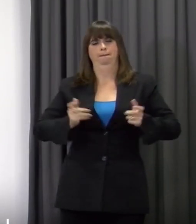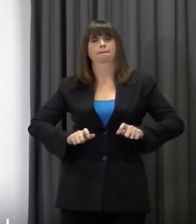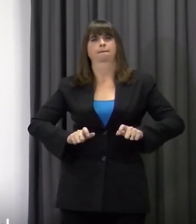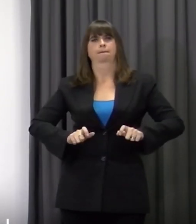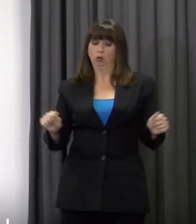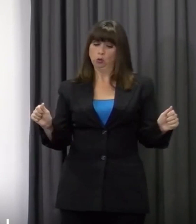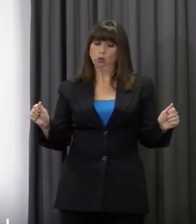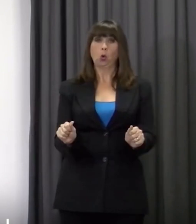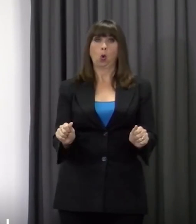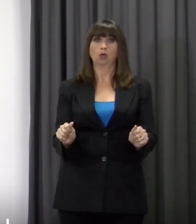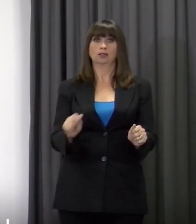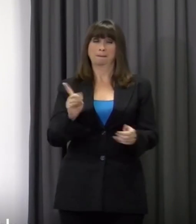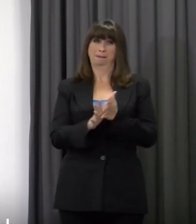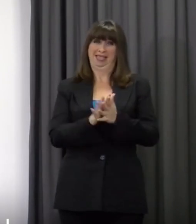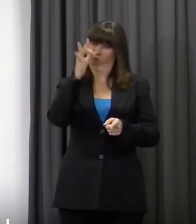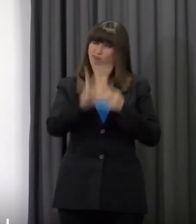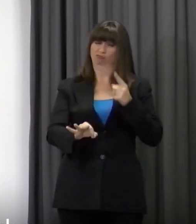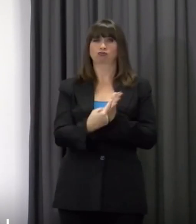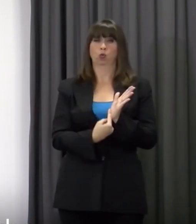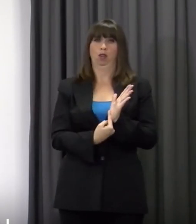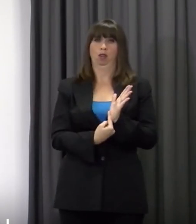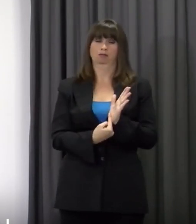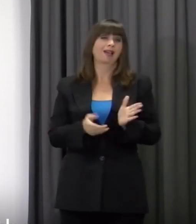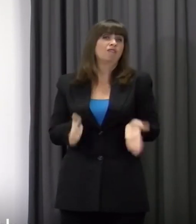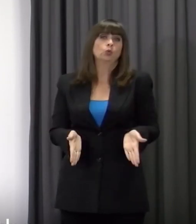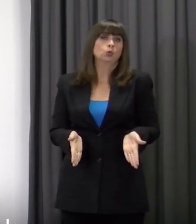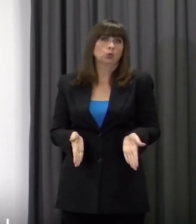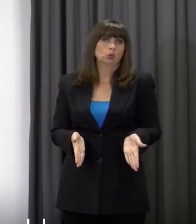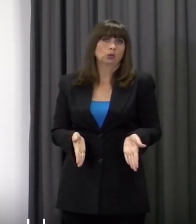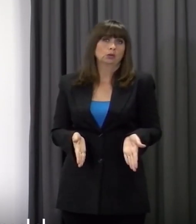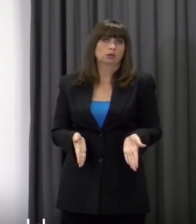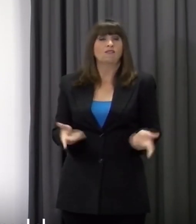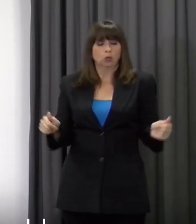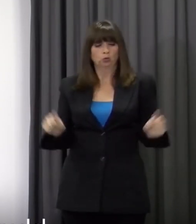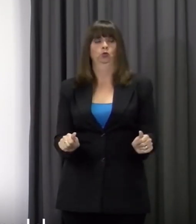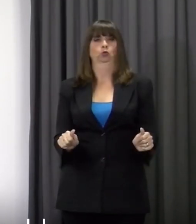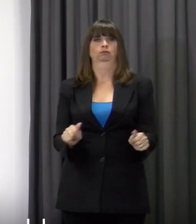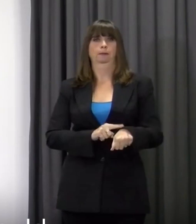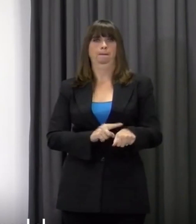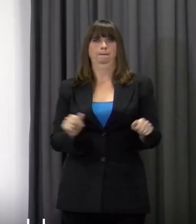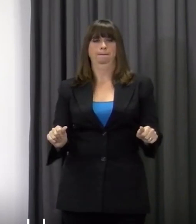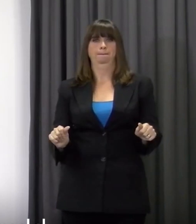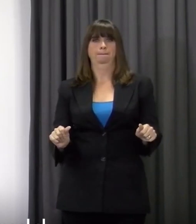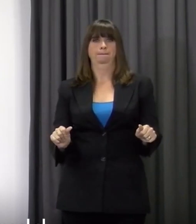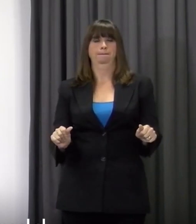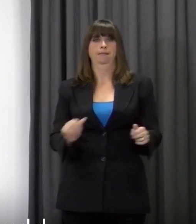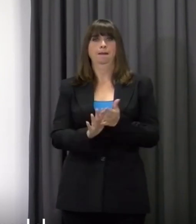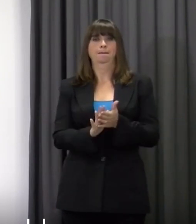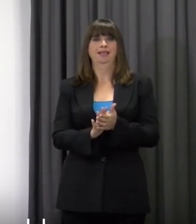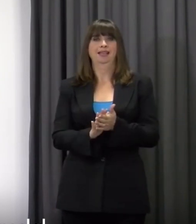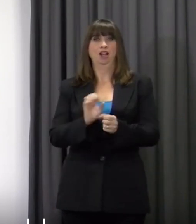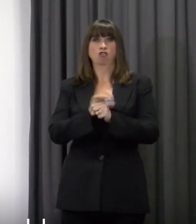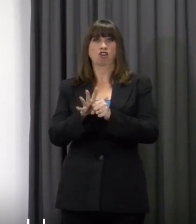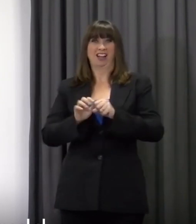period, the sharper the measures will have to be. A successful fire break would reset the